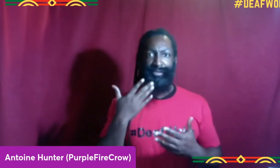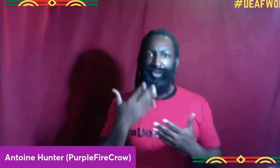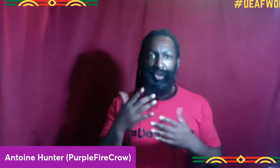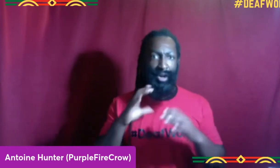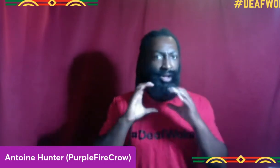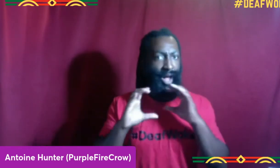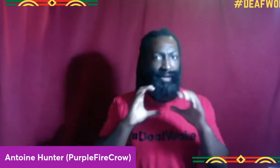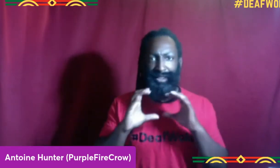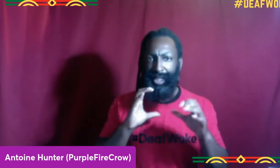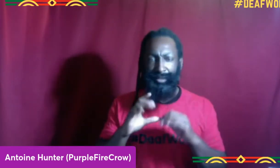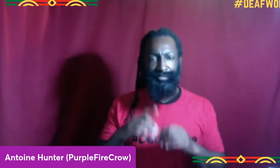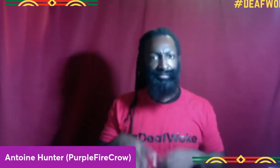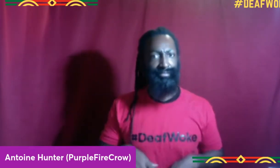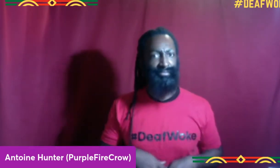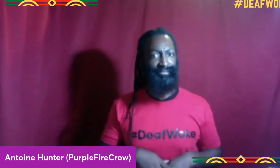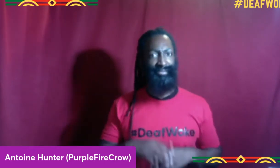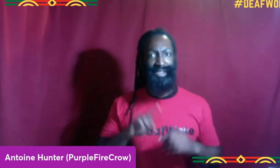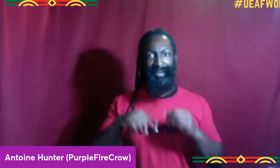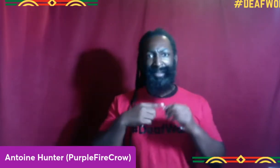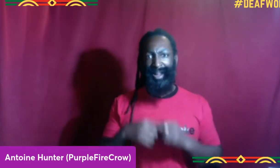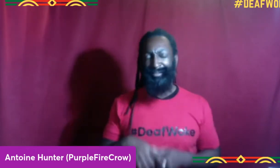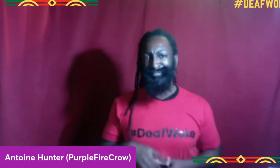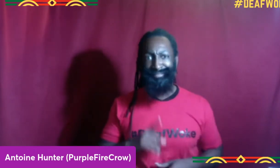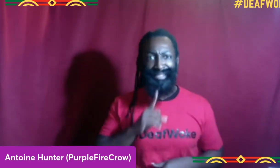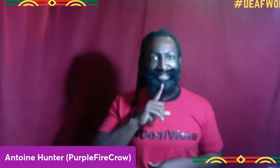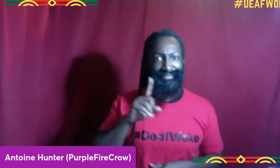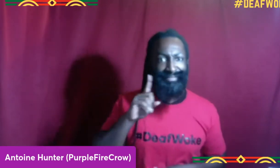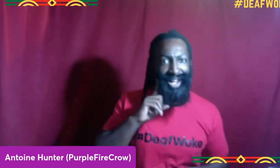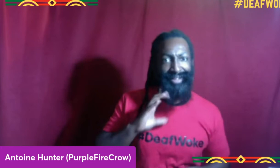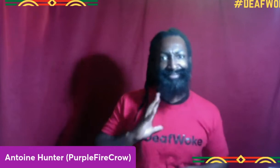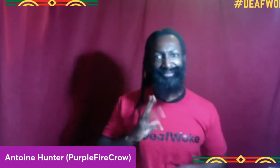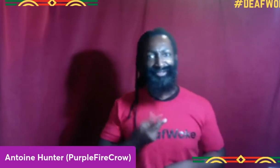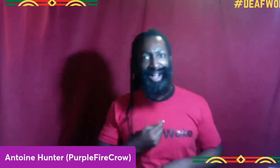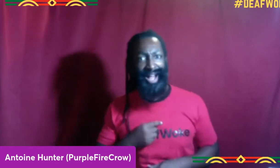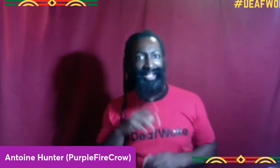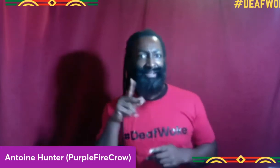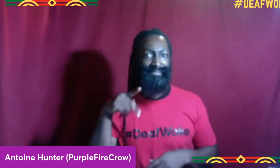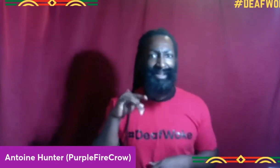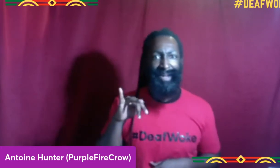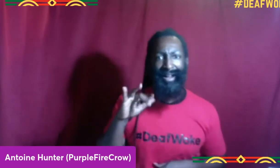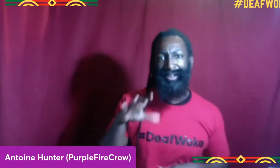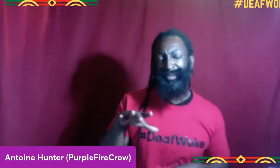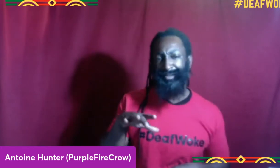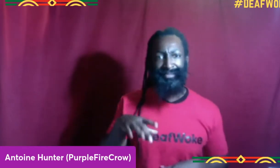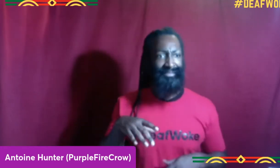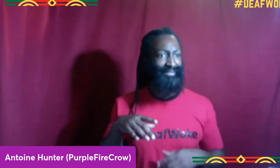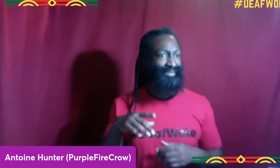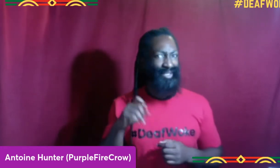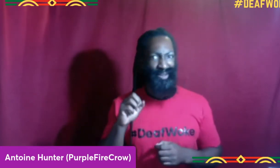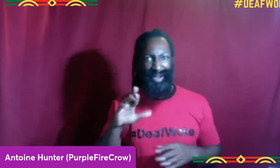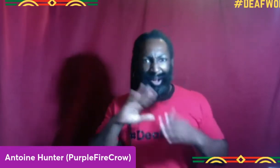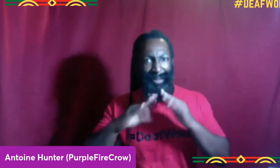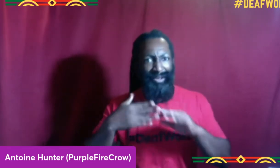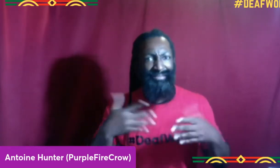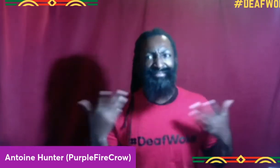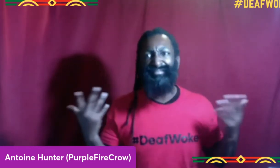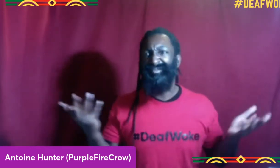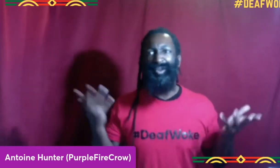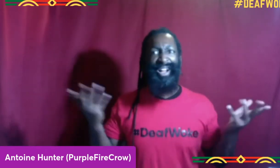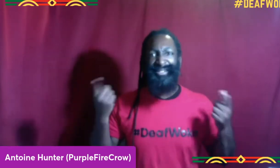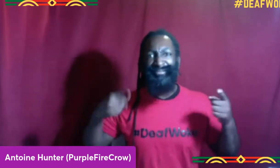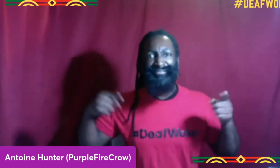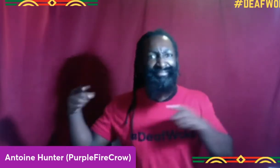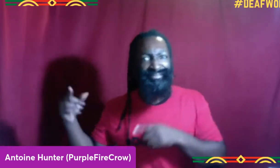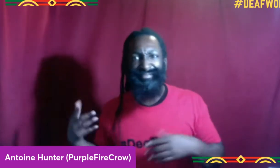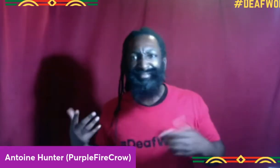Now, Armani was on an earlier episode, and we were talking about deaf, trans,